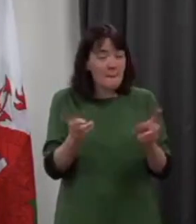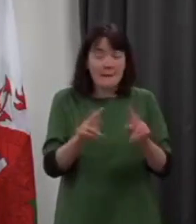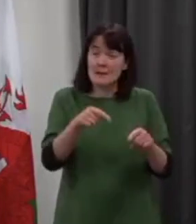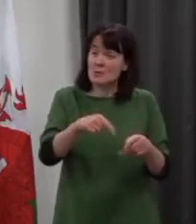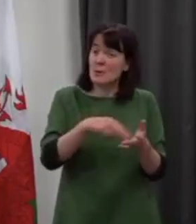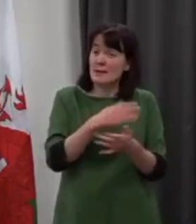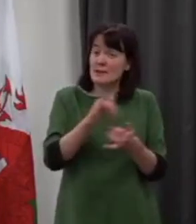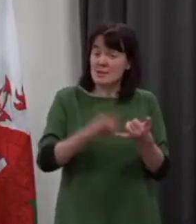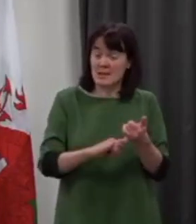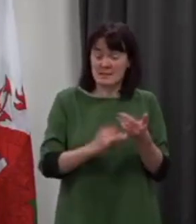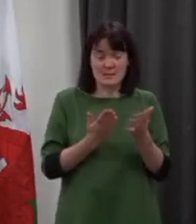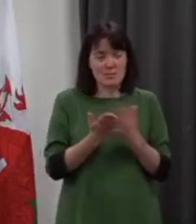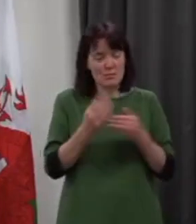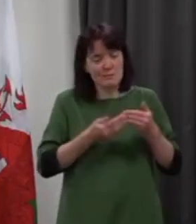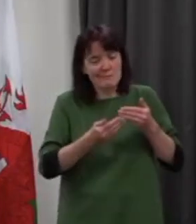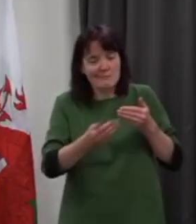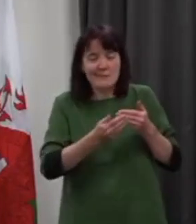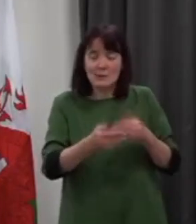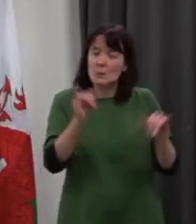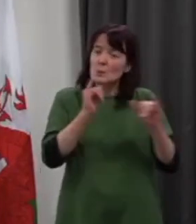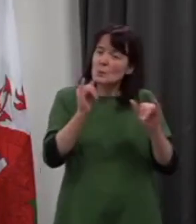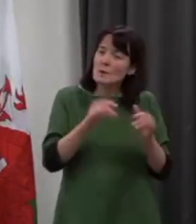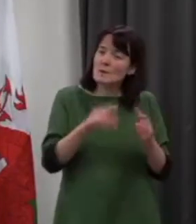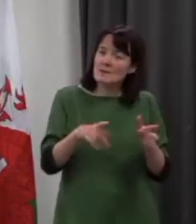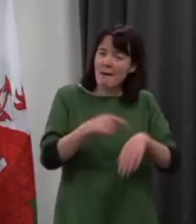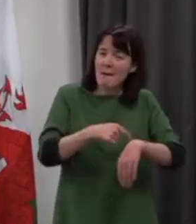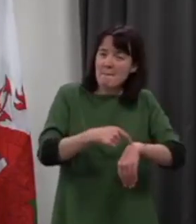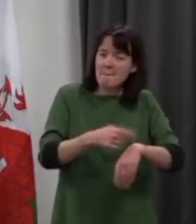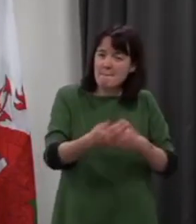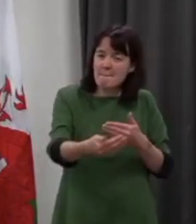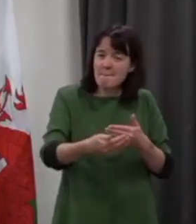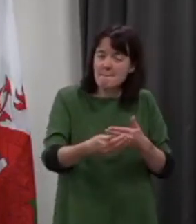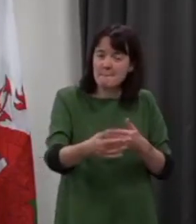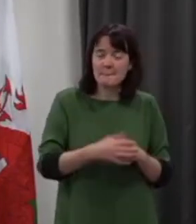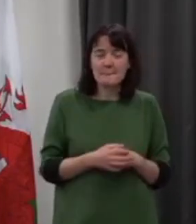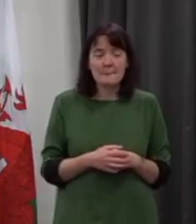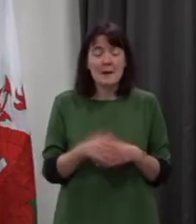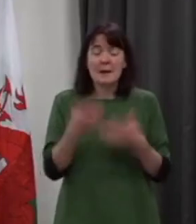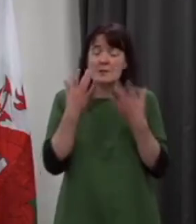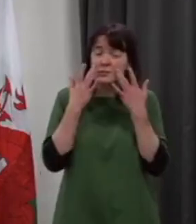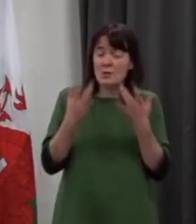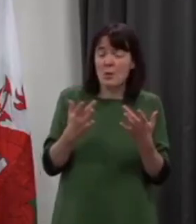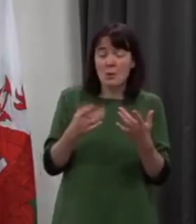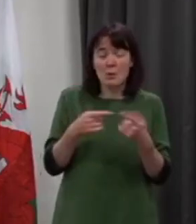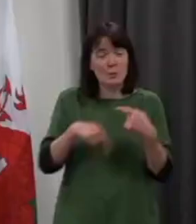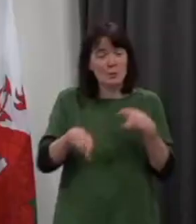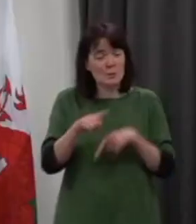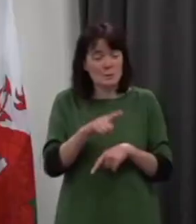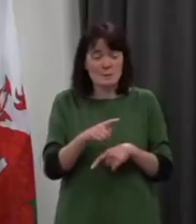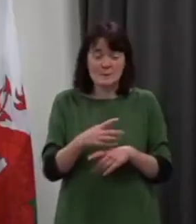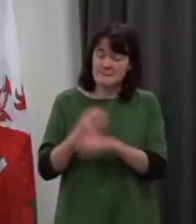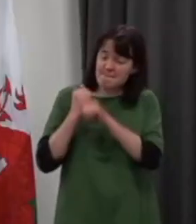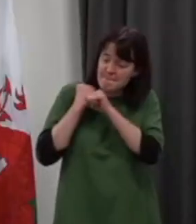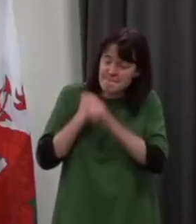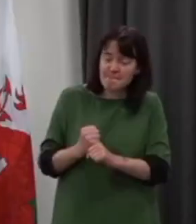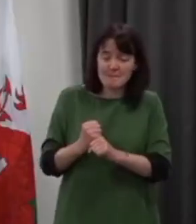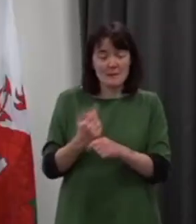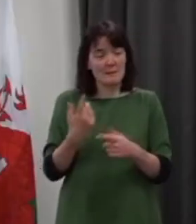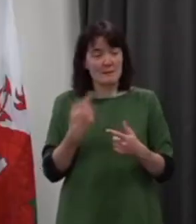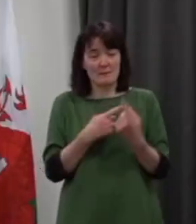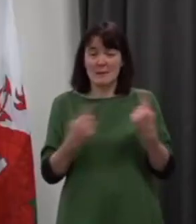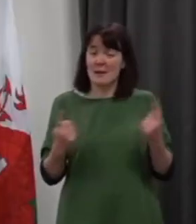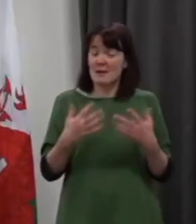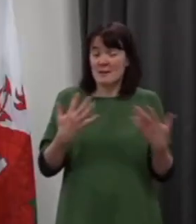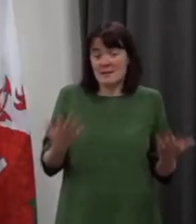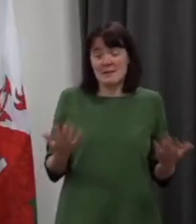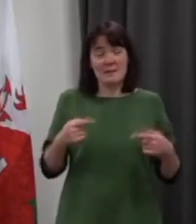A fantastic show of the resilience and the dedication by so many in such unprecedented times. And I want to